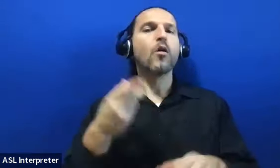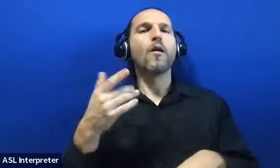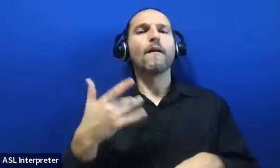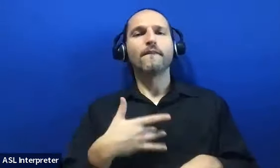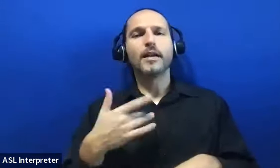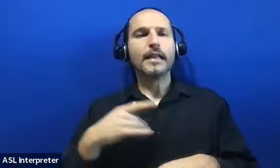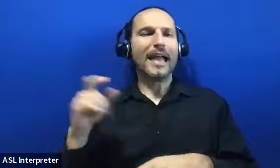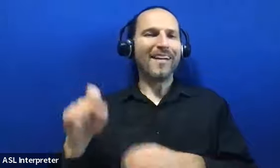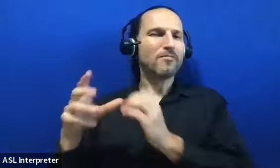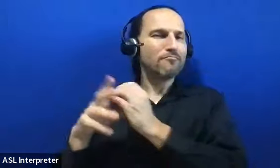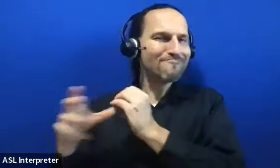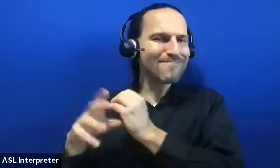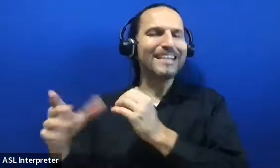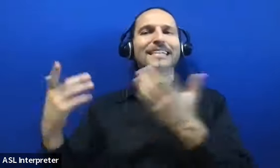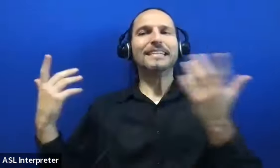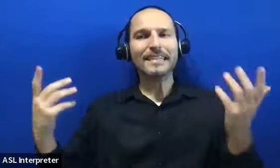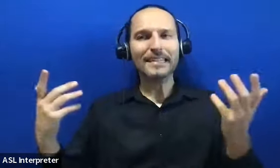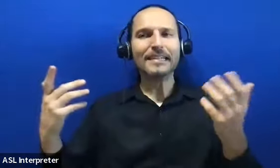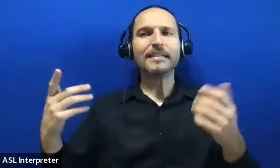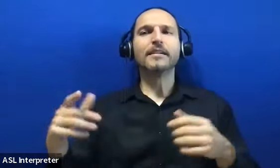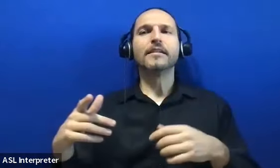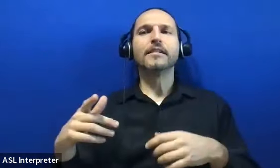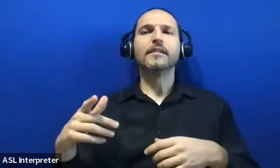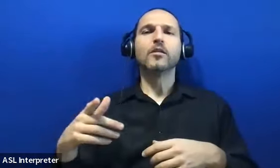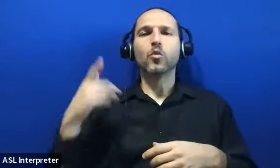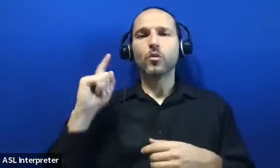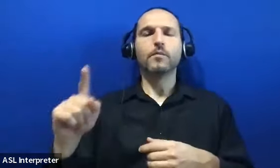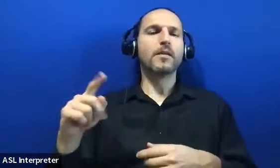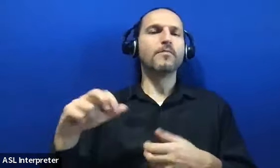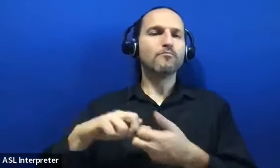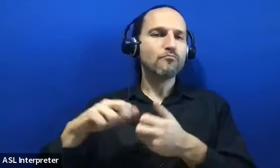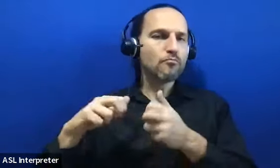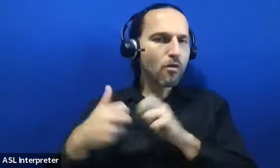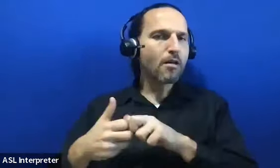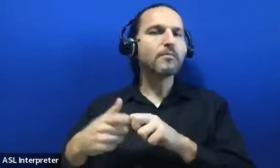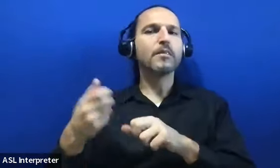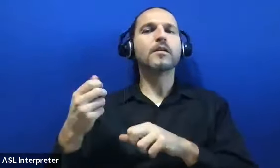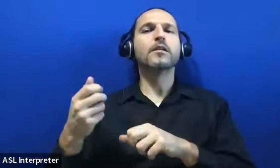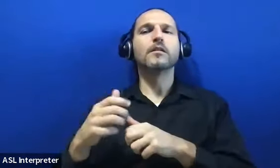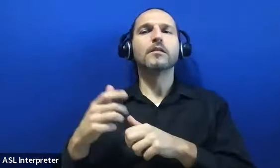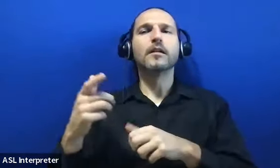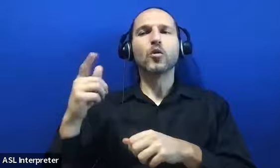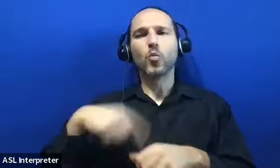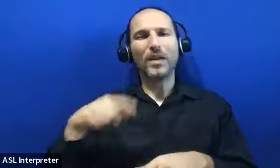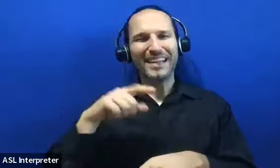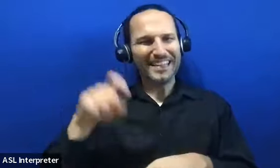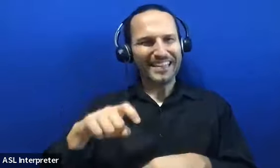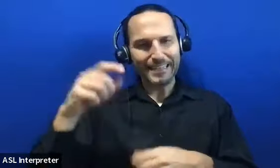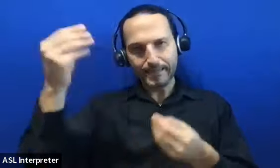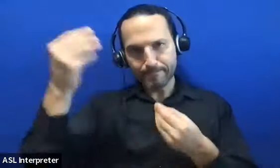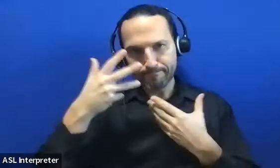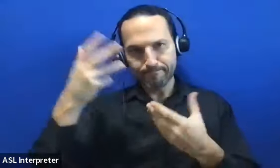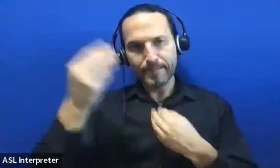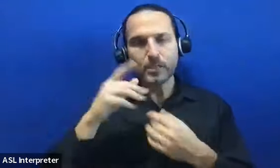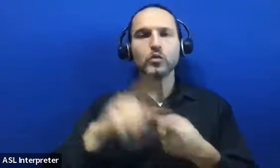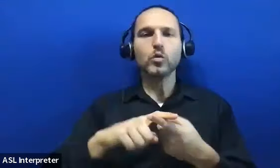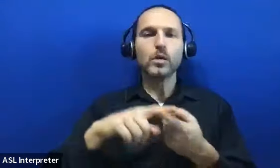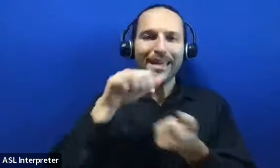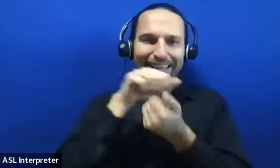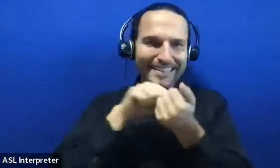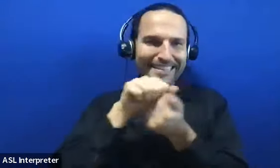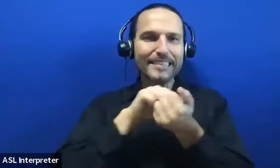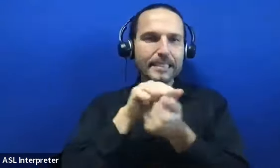movement, those may be compromised or reduced. And we need those cues in order to help us eat and